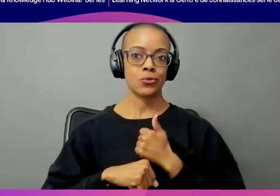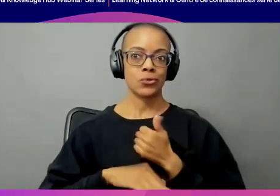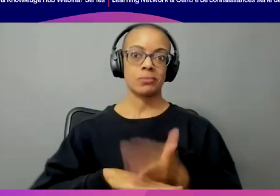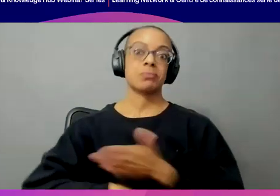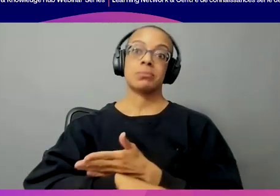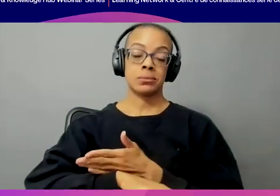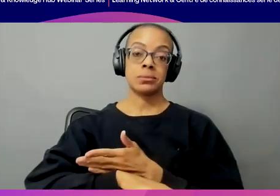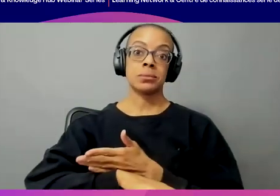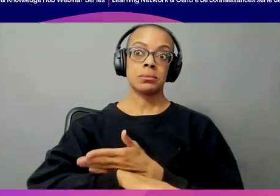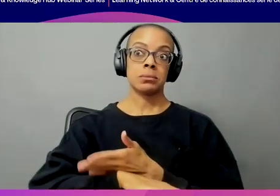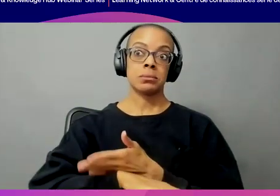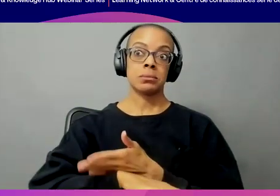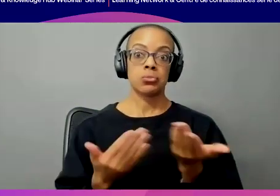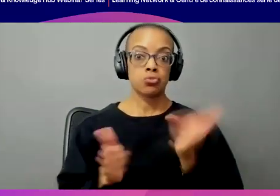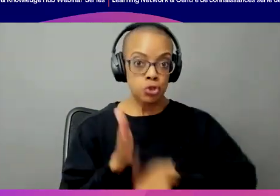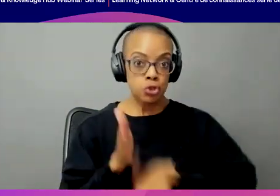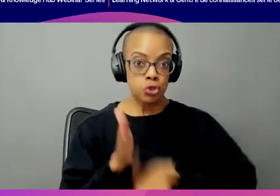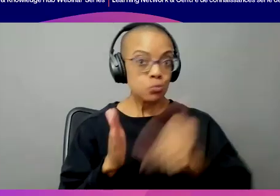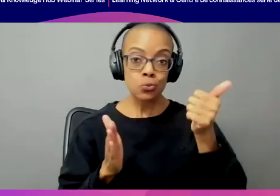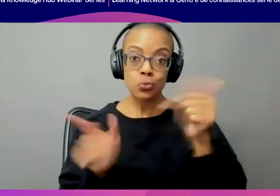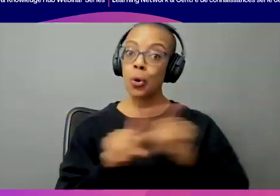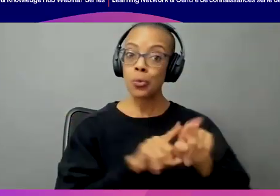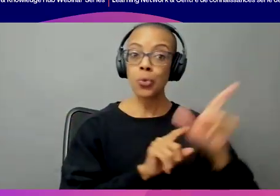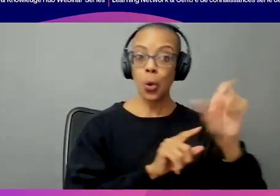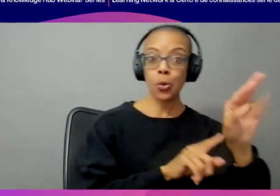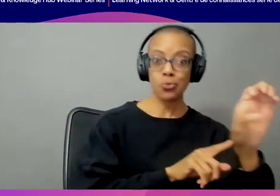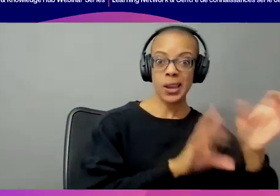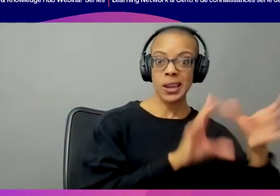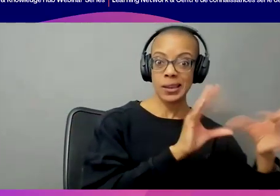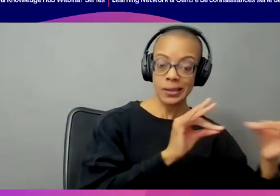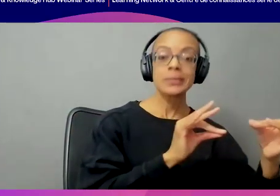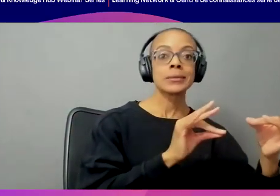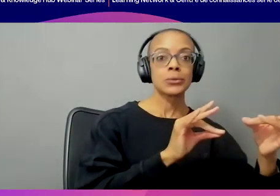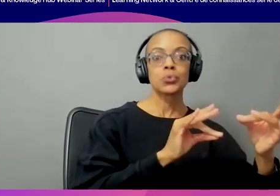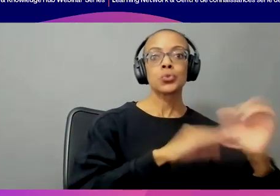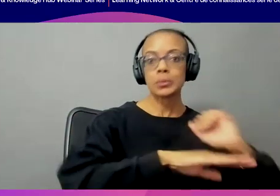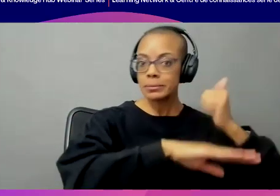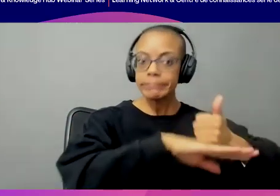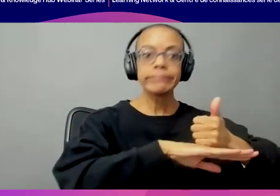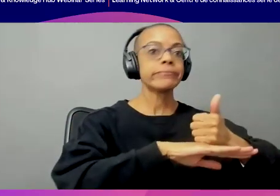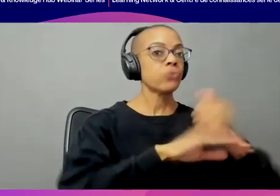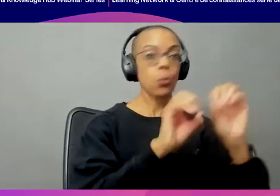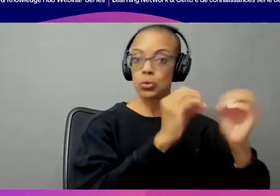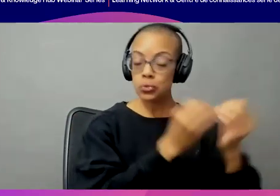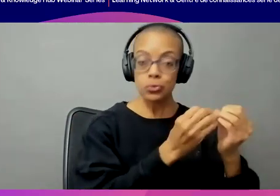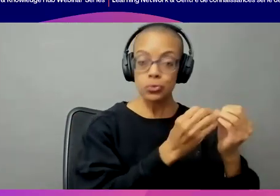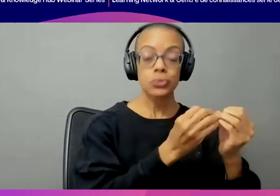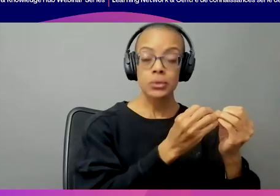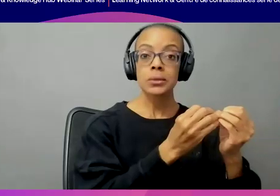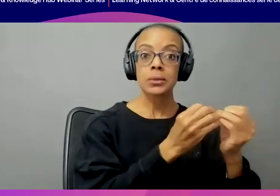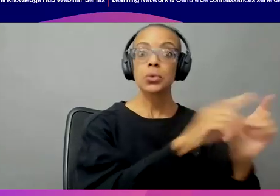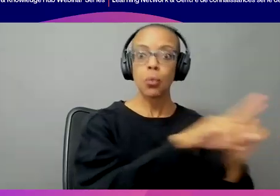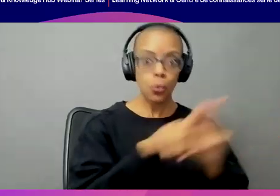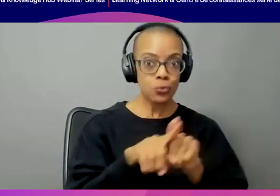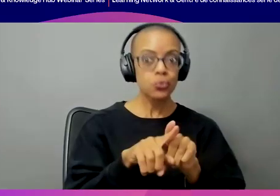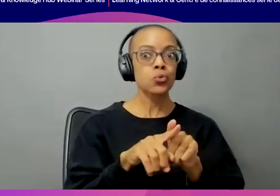more cost effective, as Lorraine also noted, in terms of infrastructure for organizations, but as well to the actual